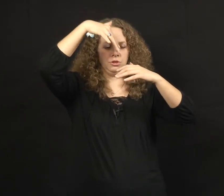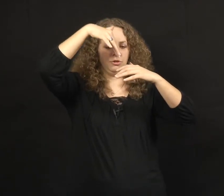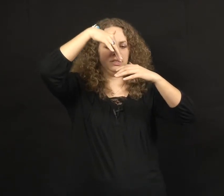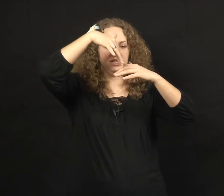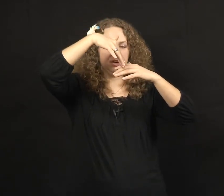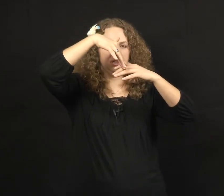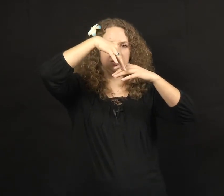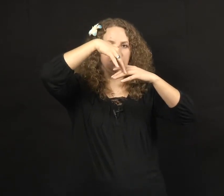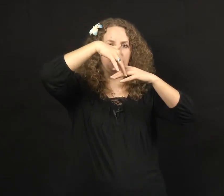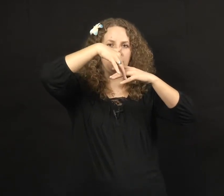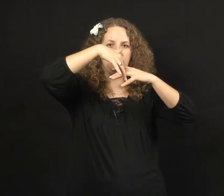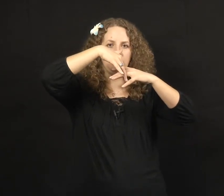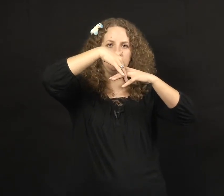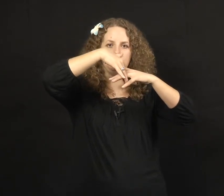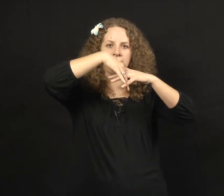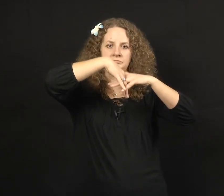growing down into the ground.